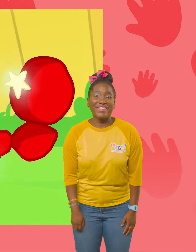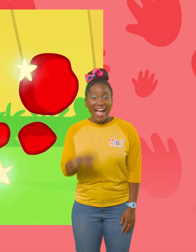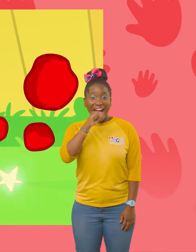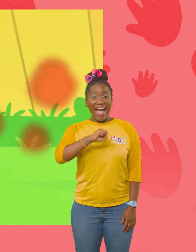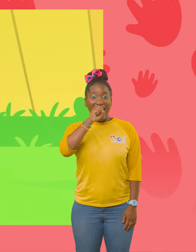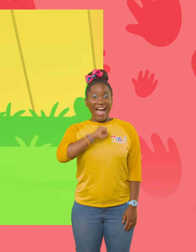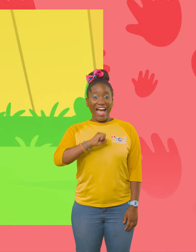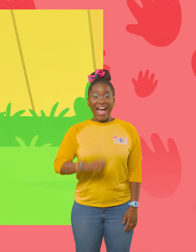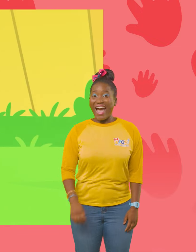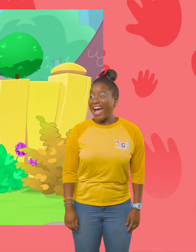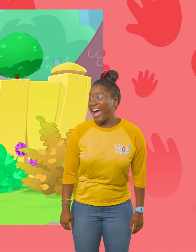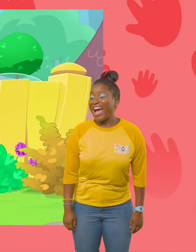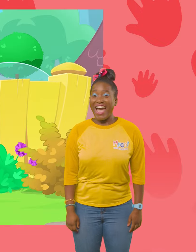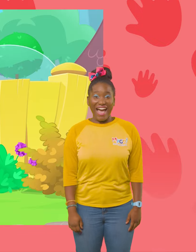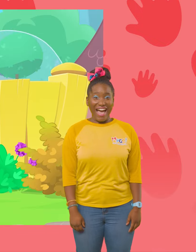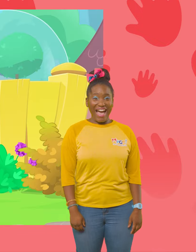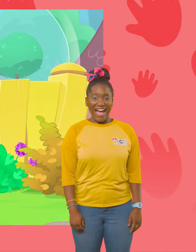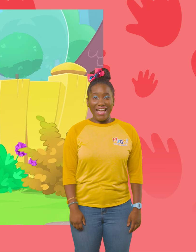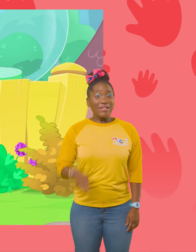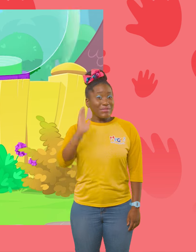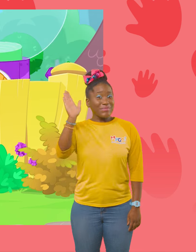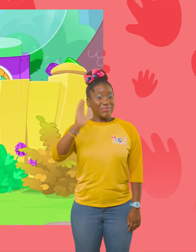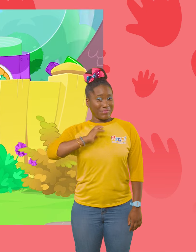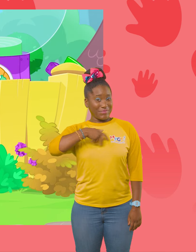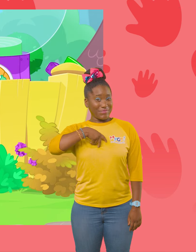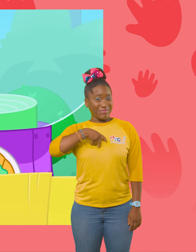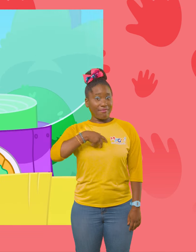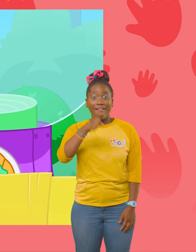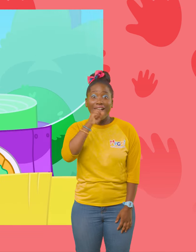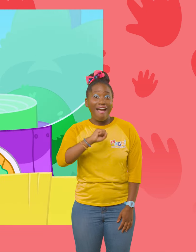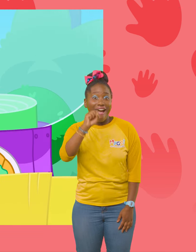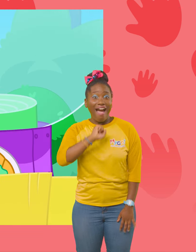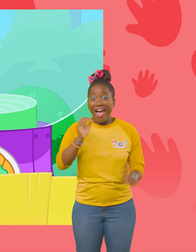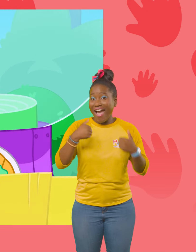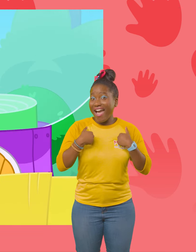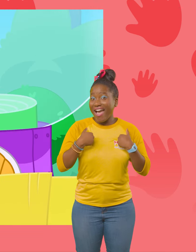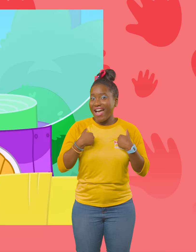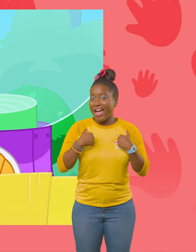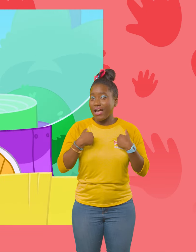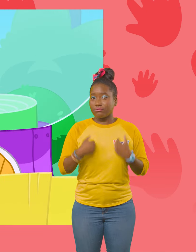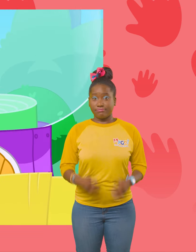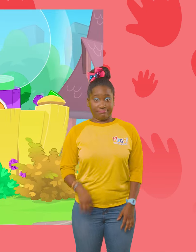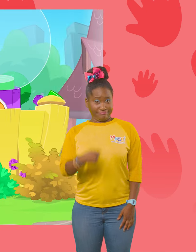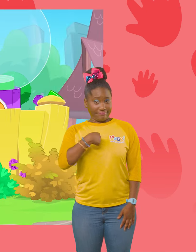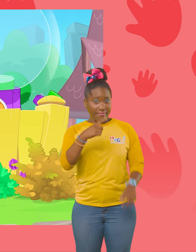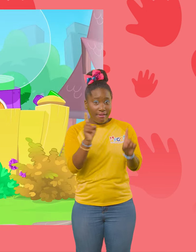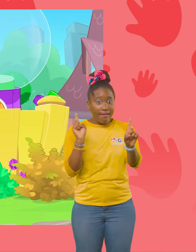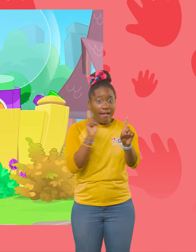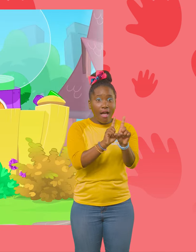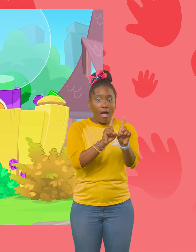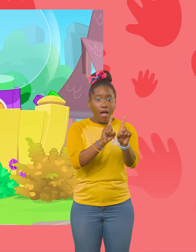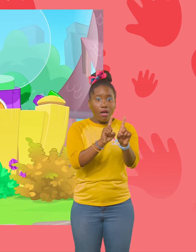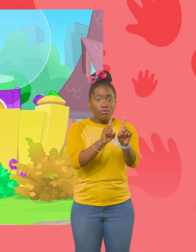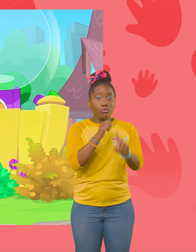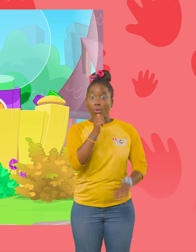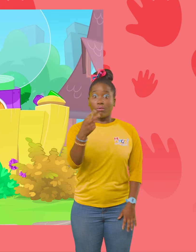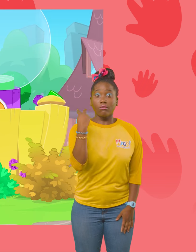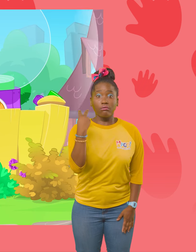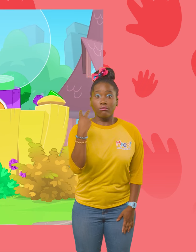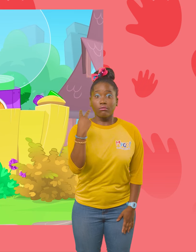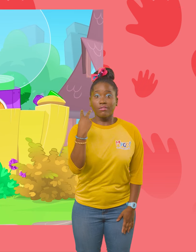Ice cream! Hey, Morphle, I have some ice cream. I'm behind you.